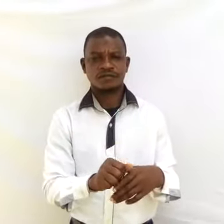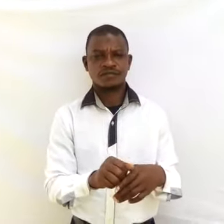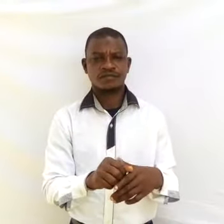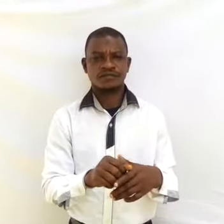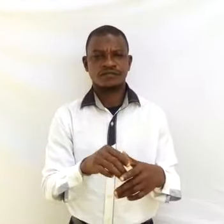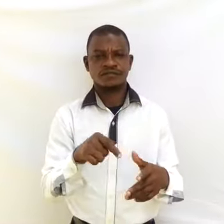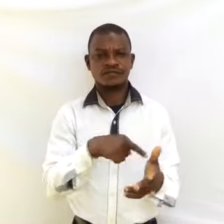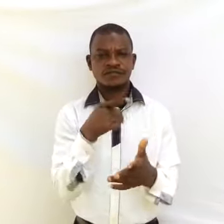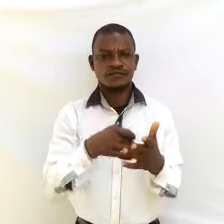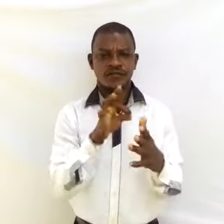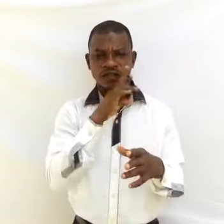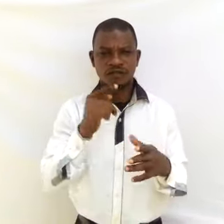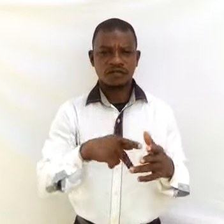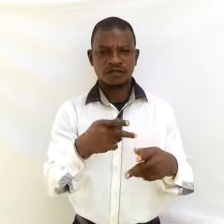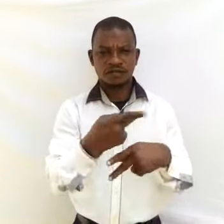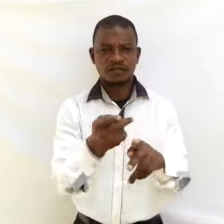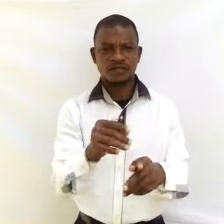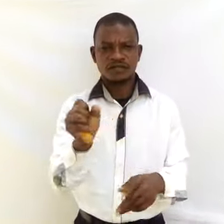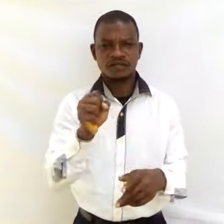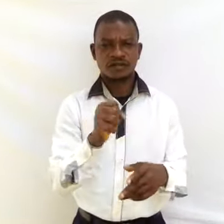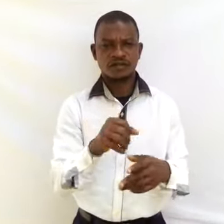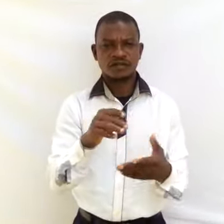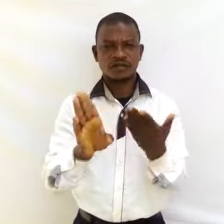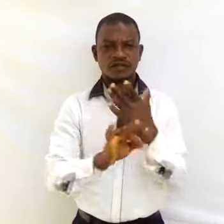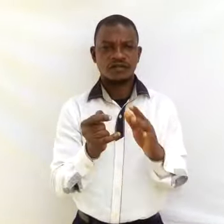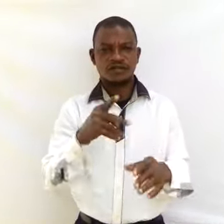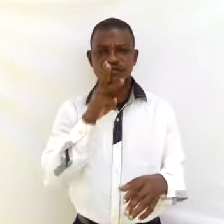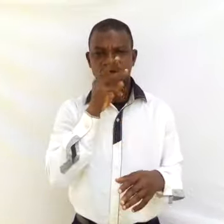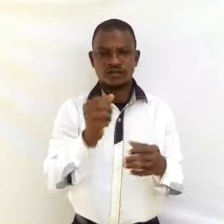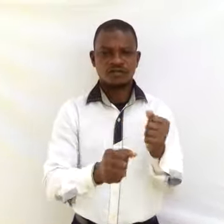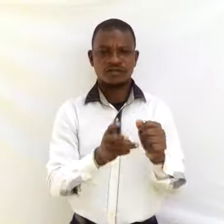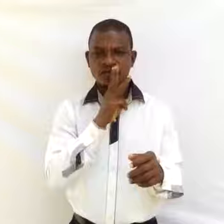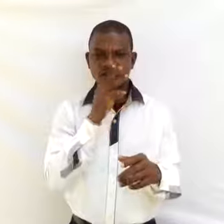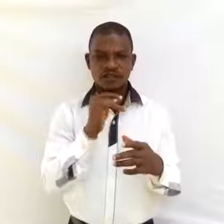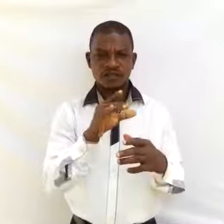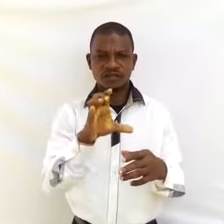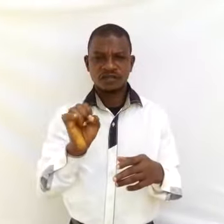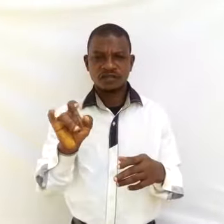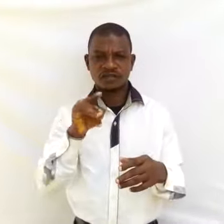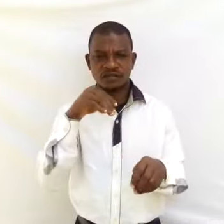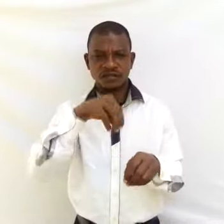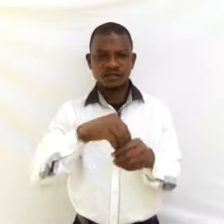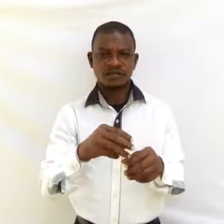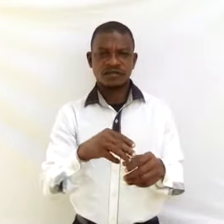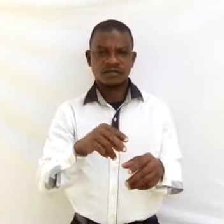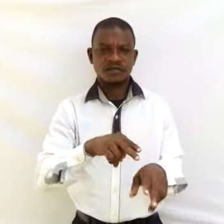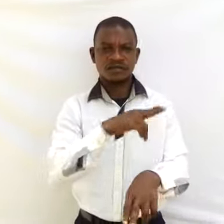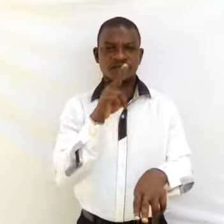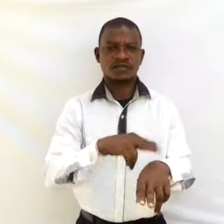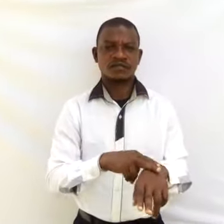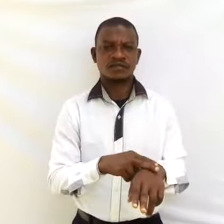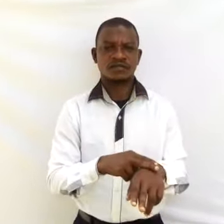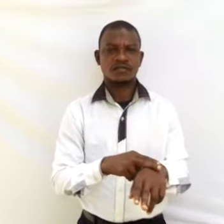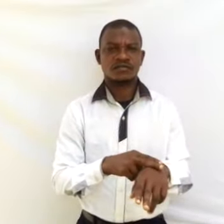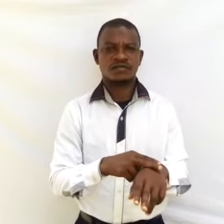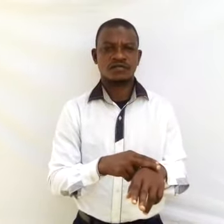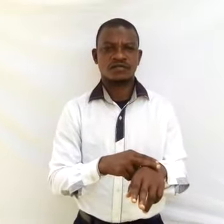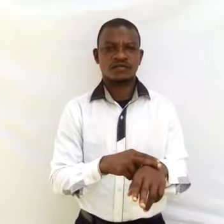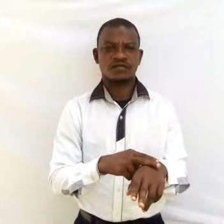These are the processes by which water cycling occurs in nature. Now,